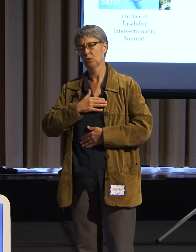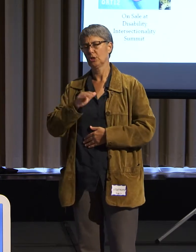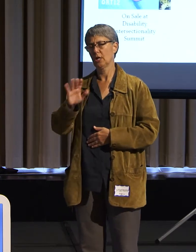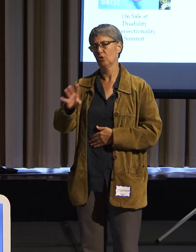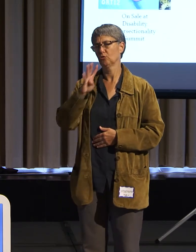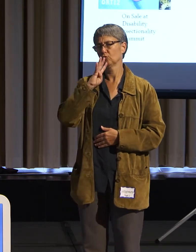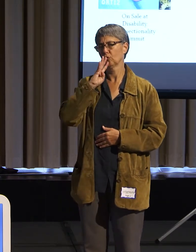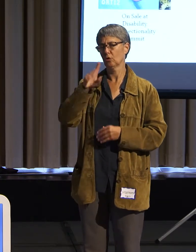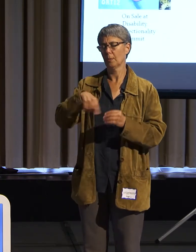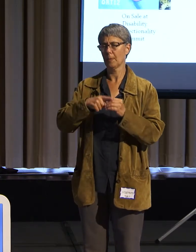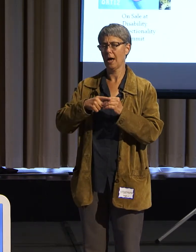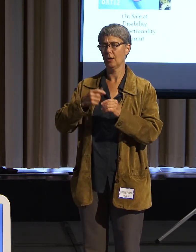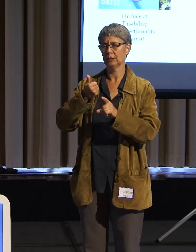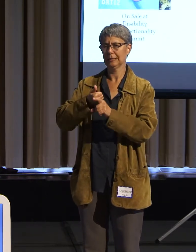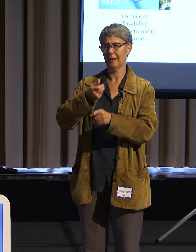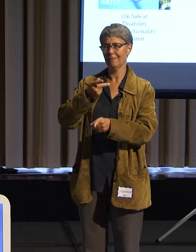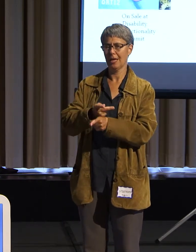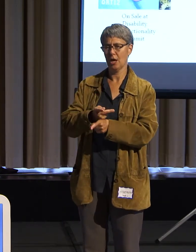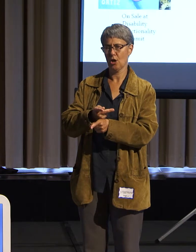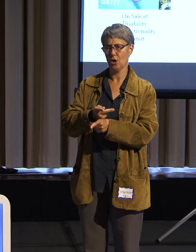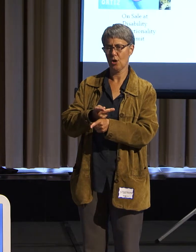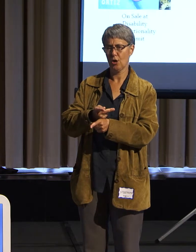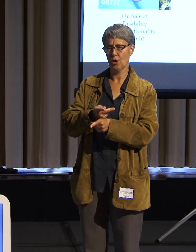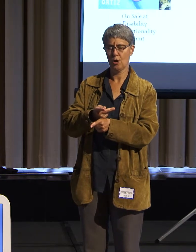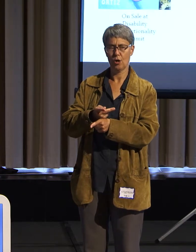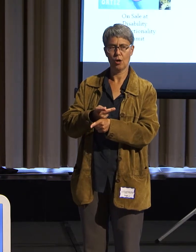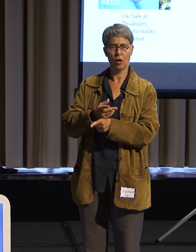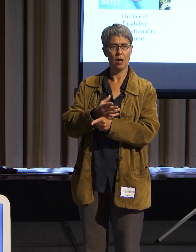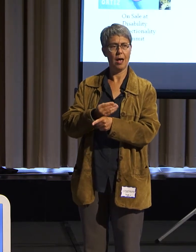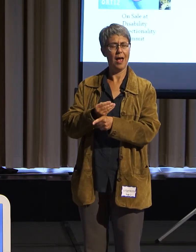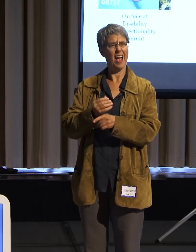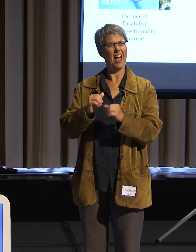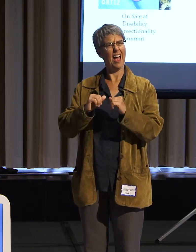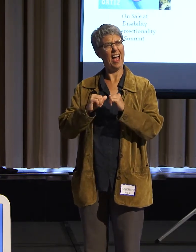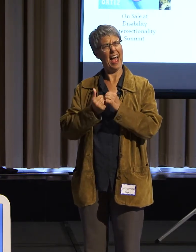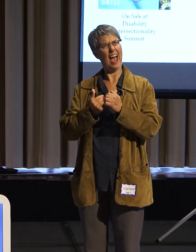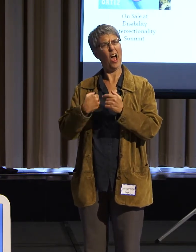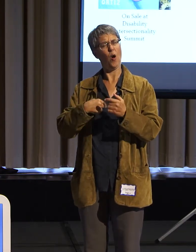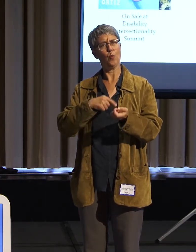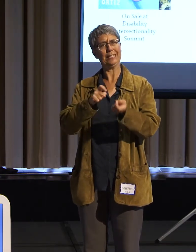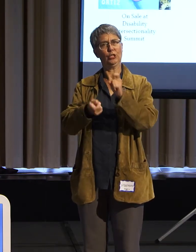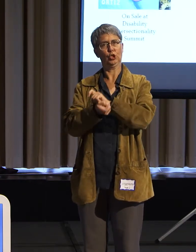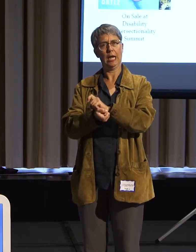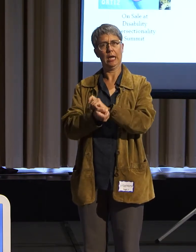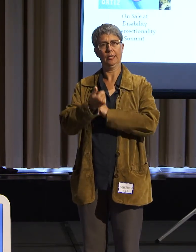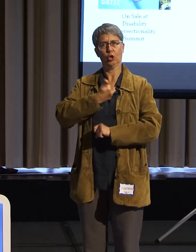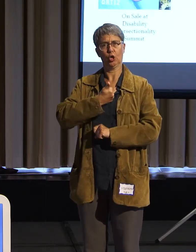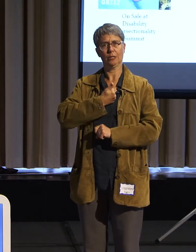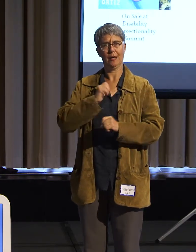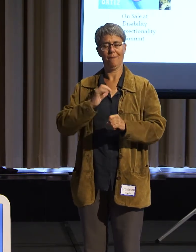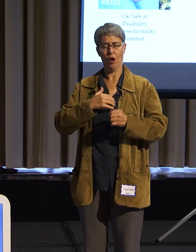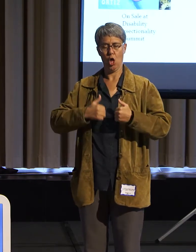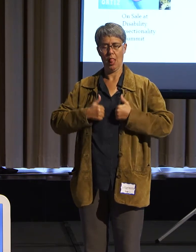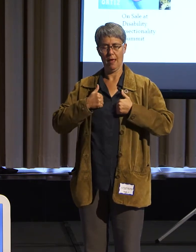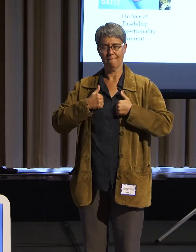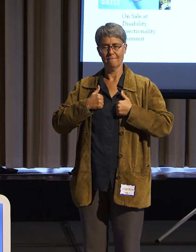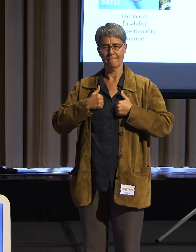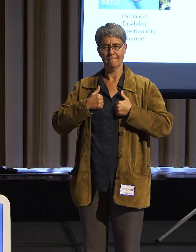but I know when I am there, I feel like I'm able to have more agency of like, oh no, I need to say something about this. This is not